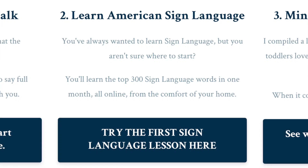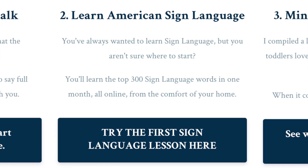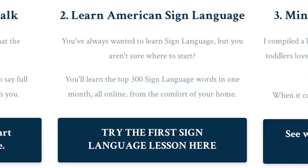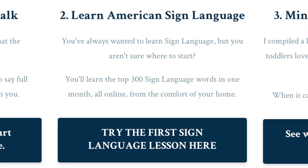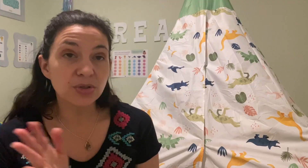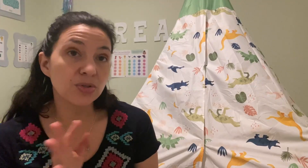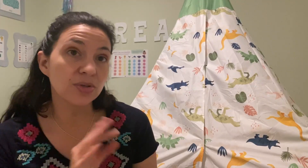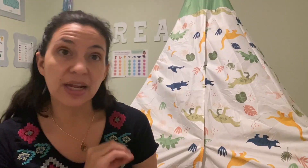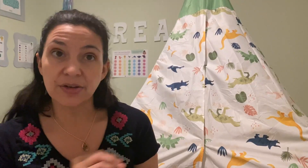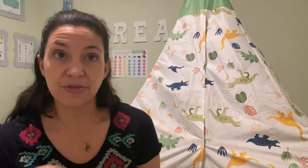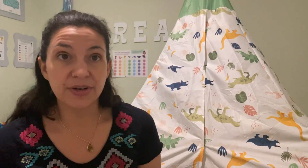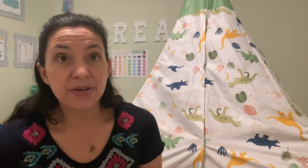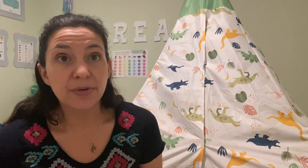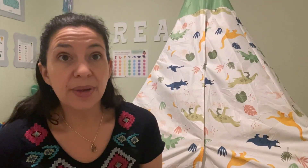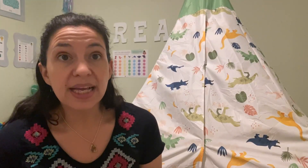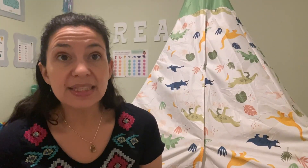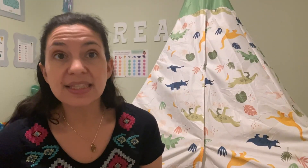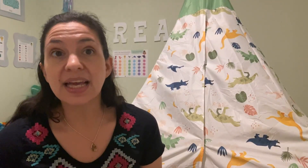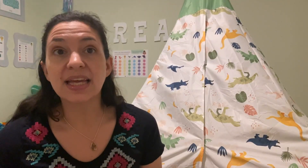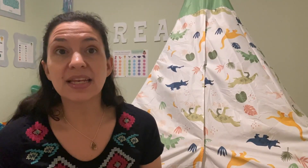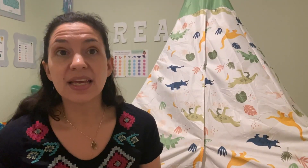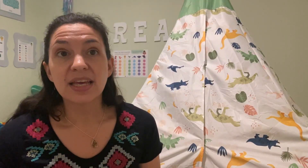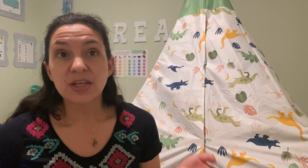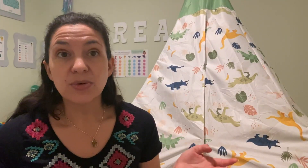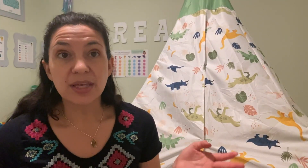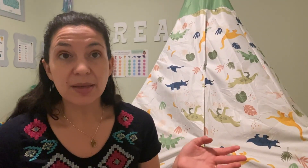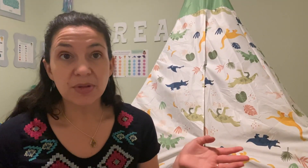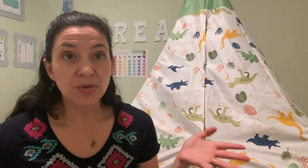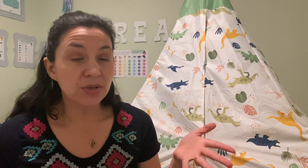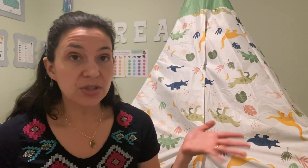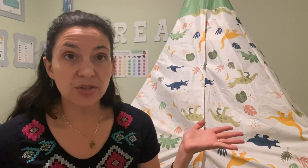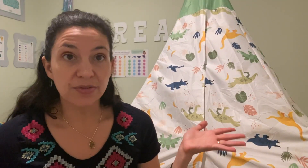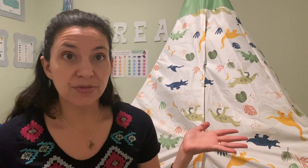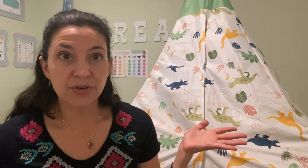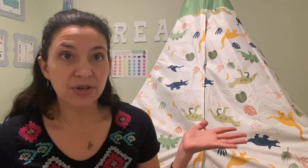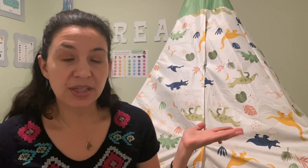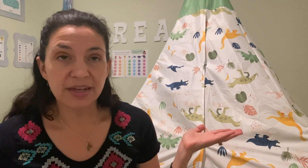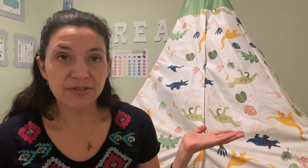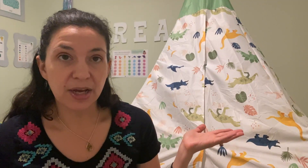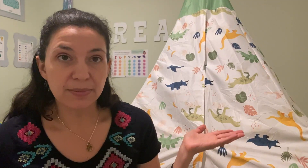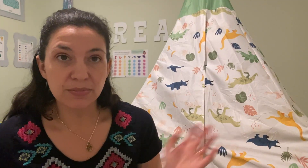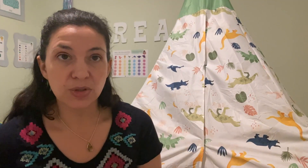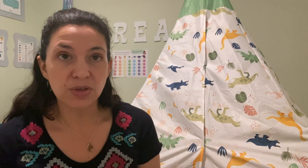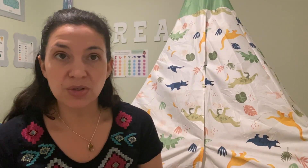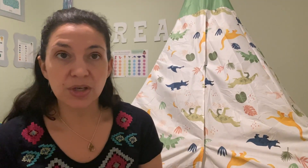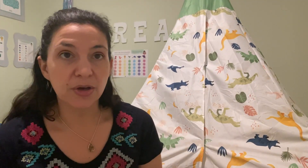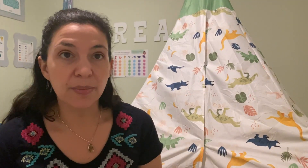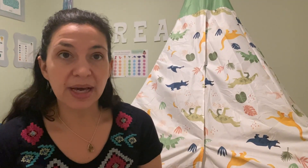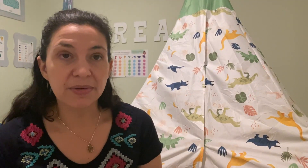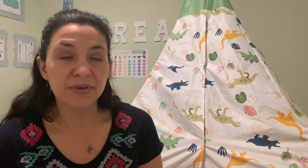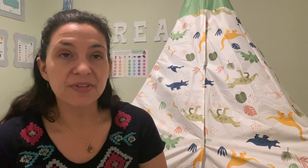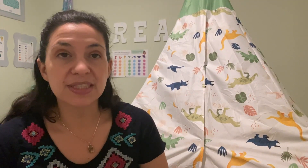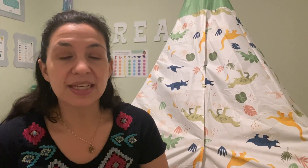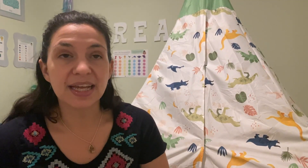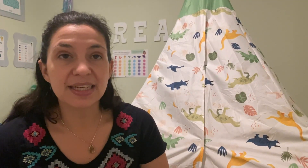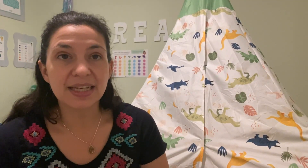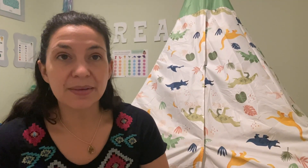then you can do it at your very own pace, and you keep the course for a lifetime. You know, you can go back and revisit it anytime you